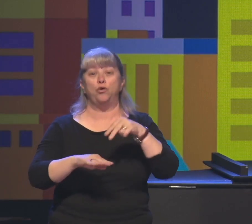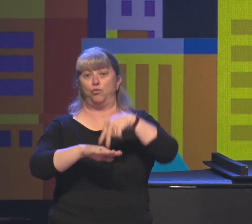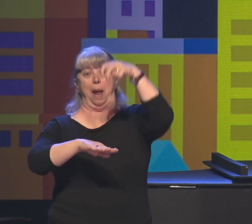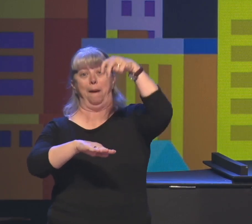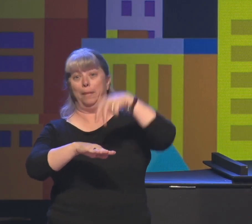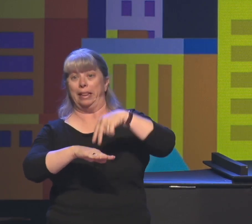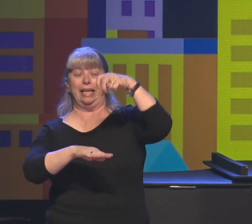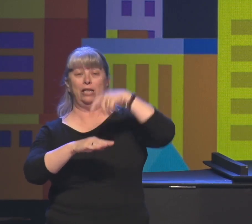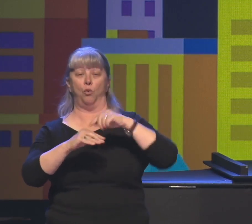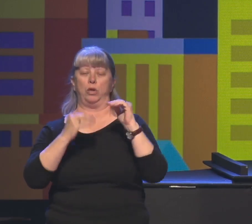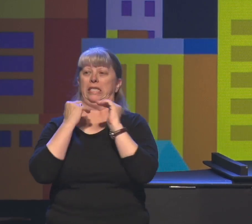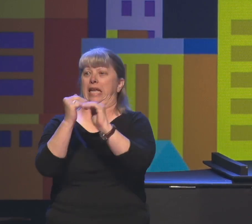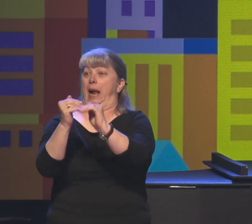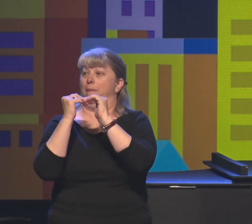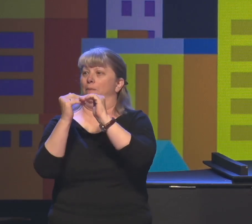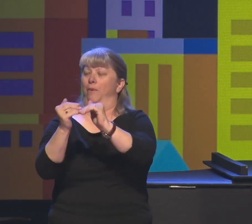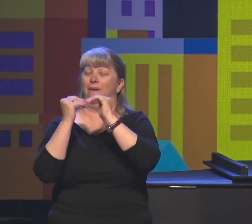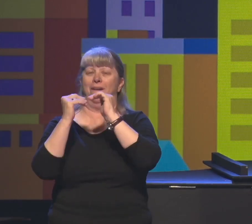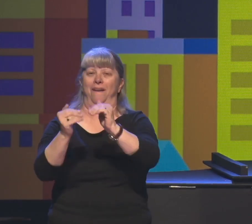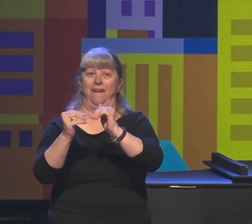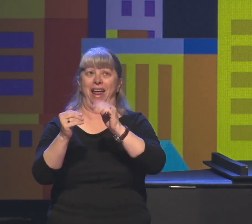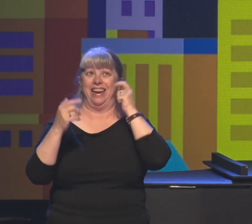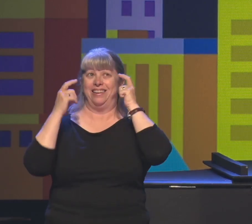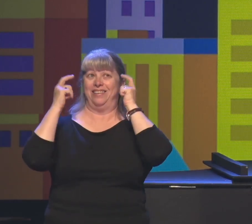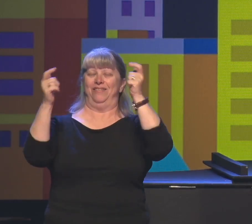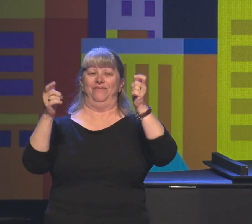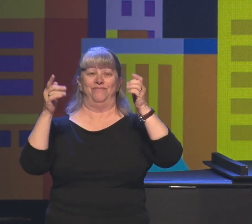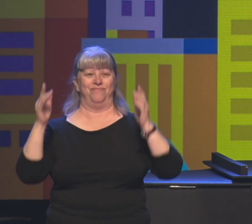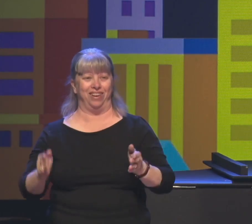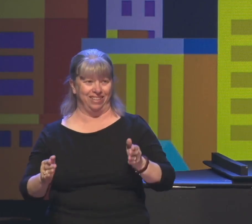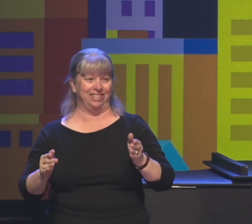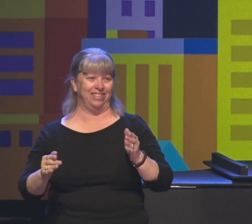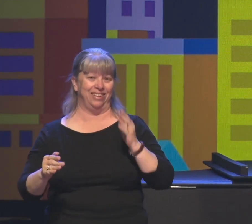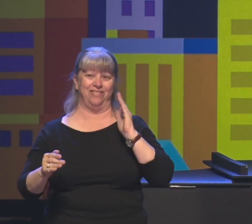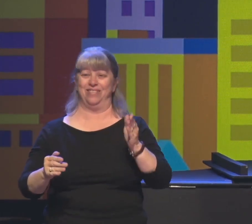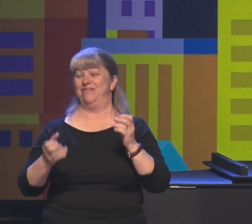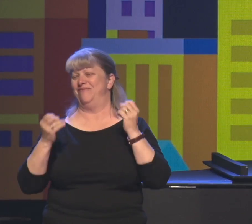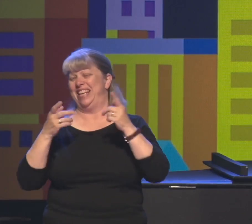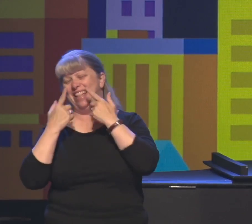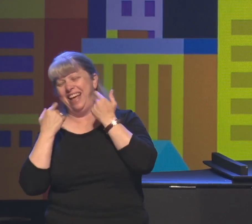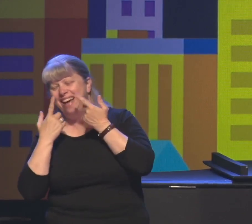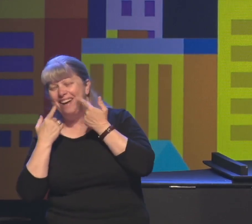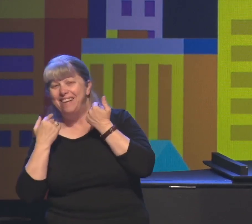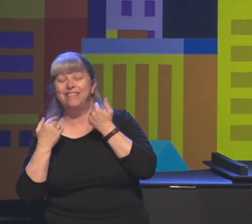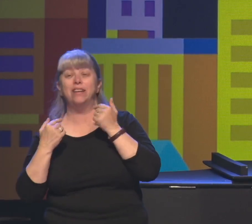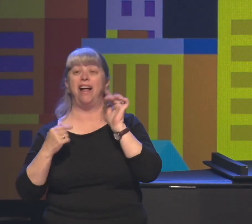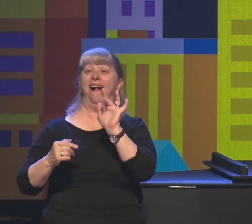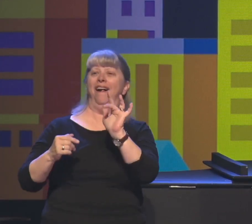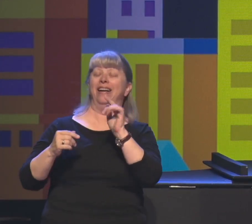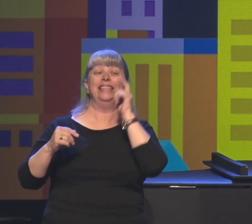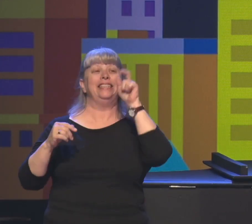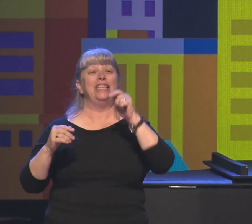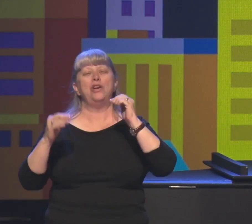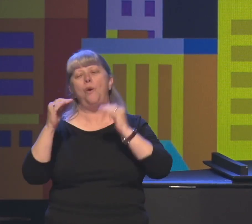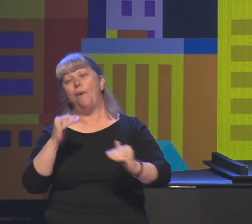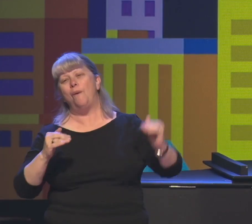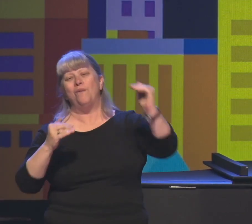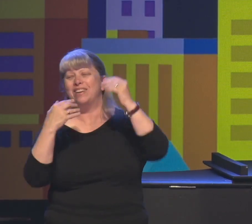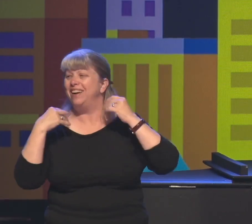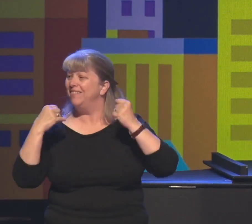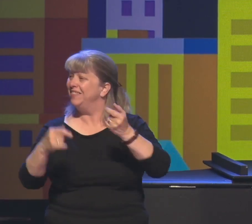a skateboard and an overconfident person, and we're bound for a million likes, right? We need overconfidence, you're